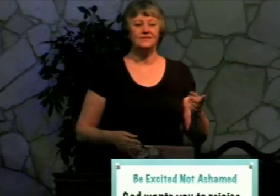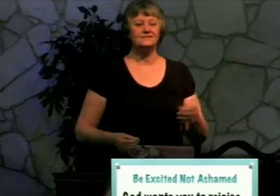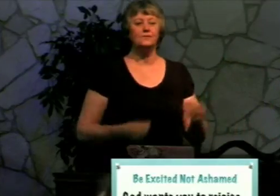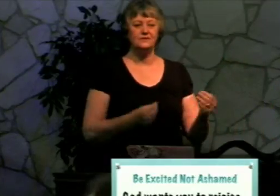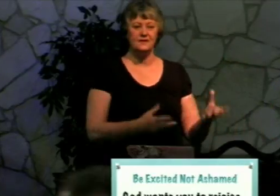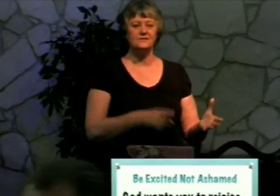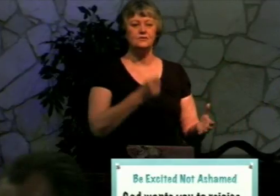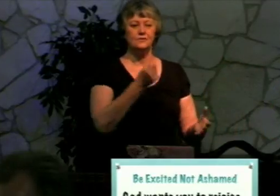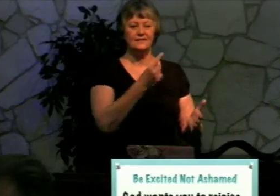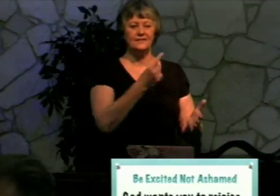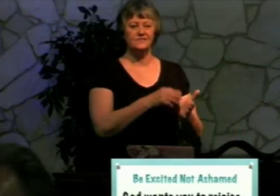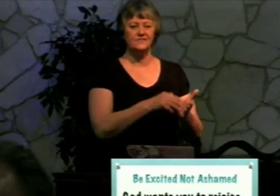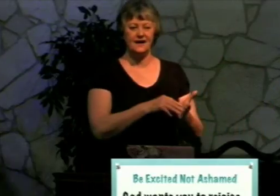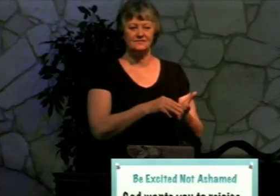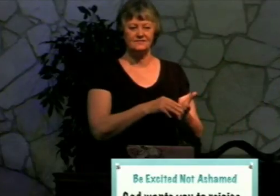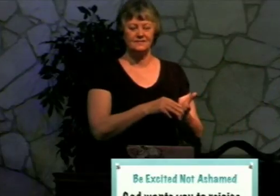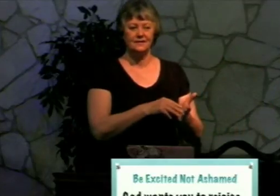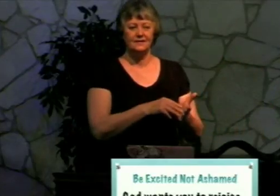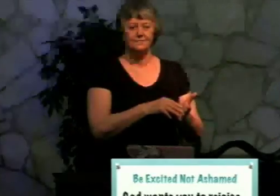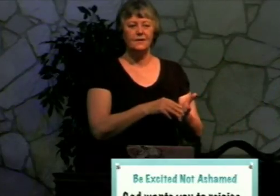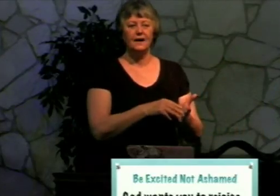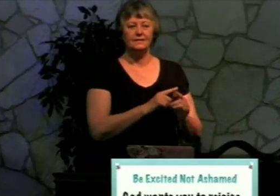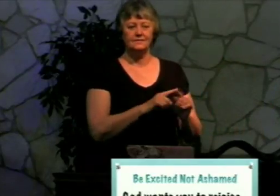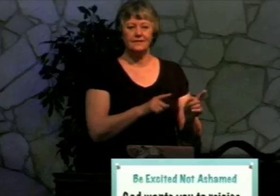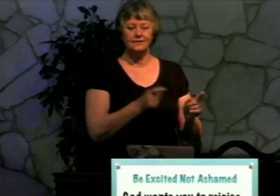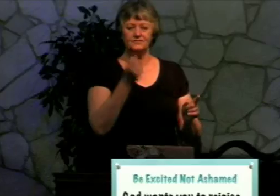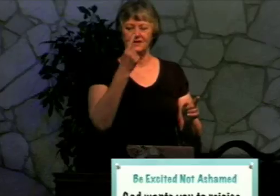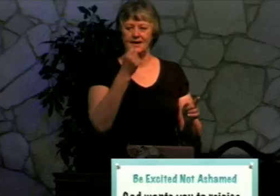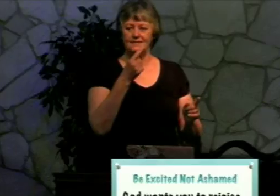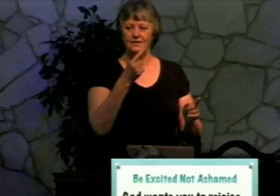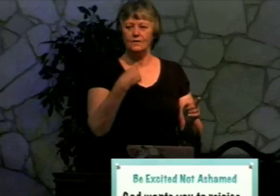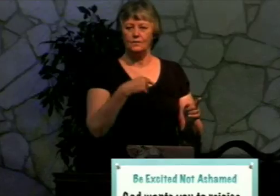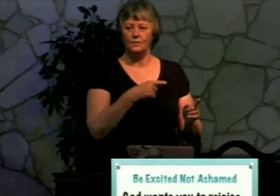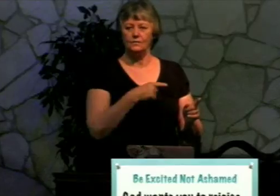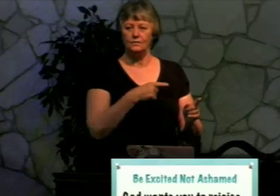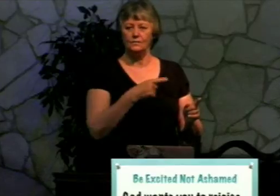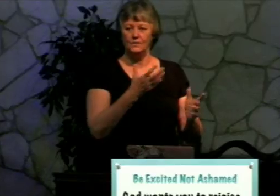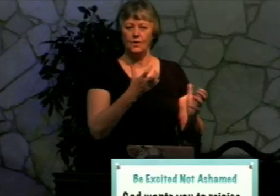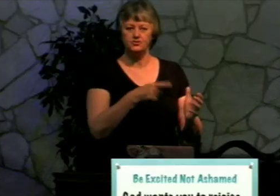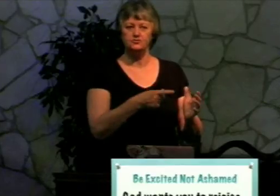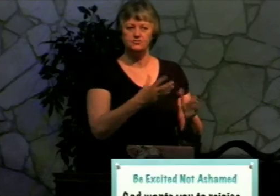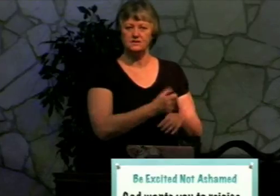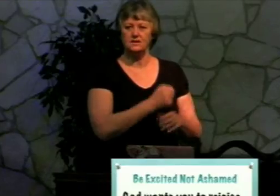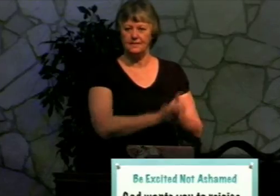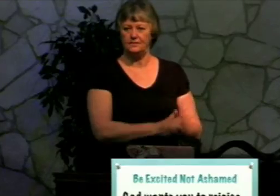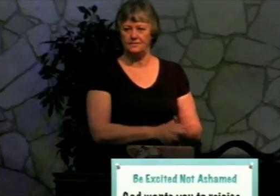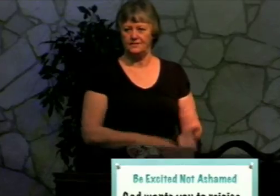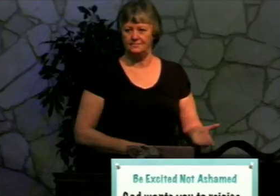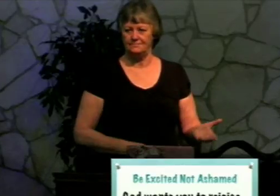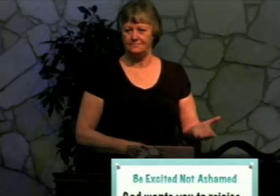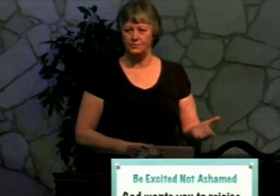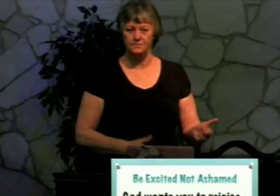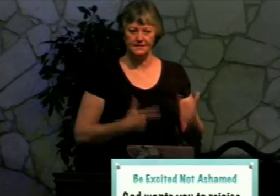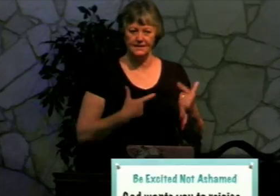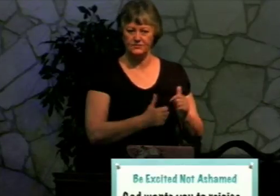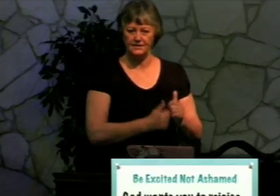said, we're giving you $11,000, but understand, we want you to get married. You've been living